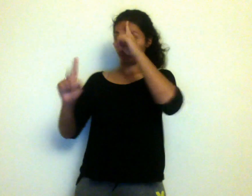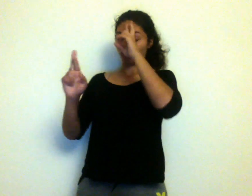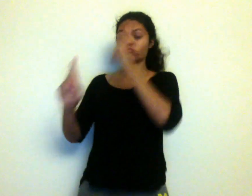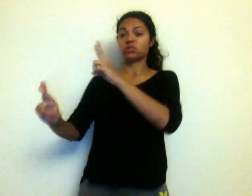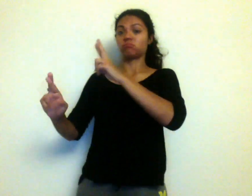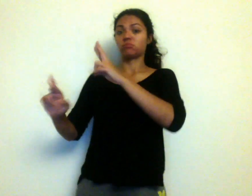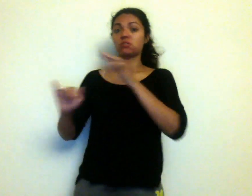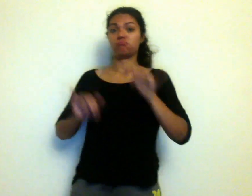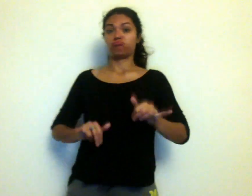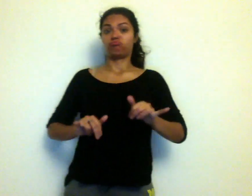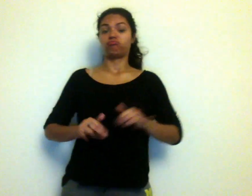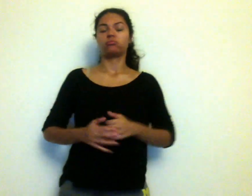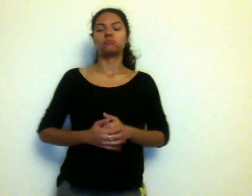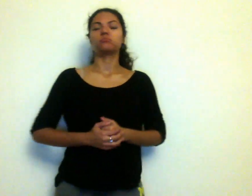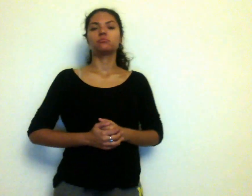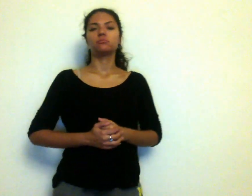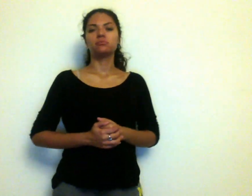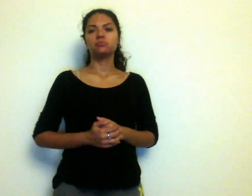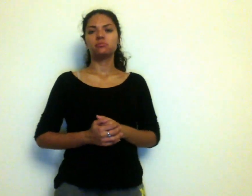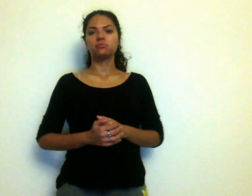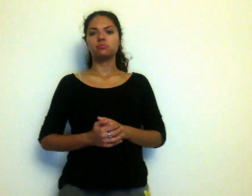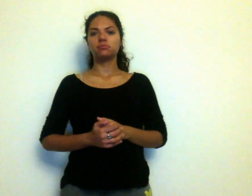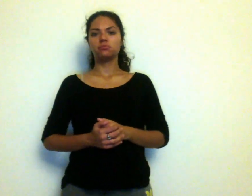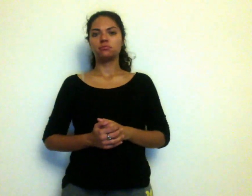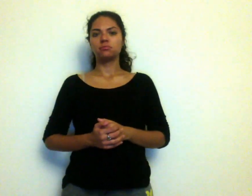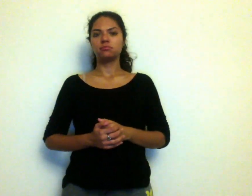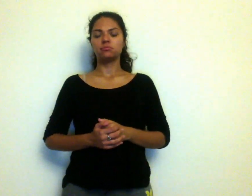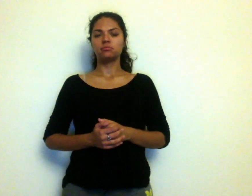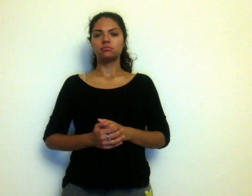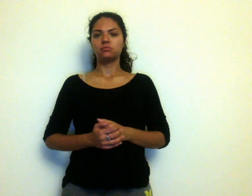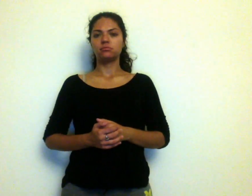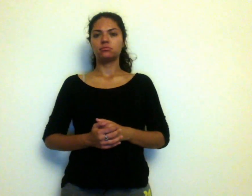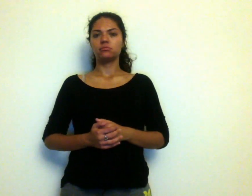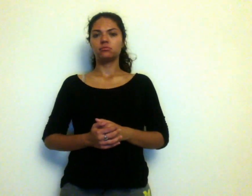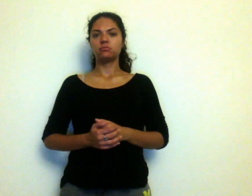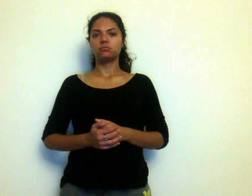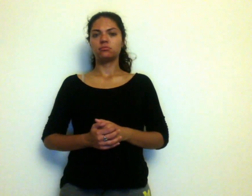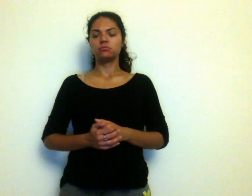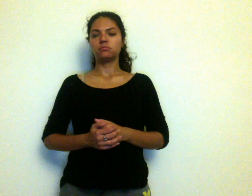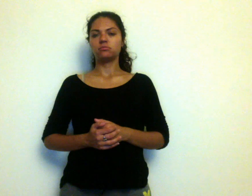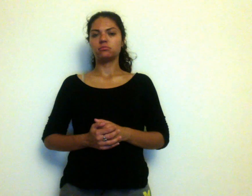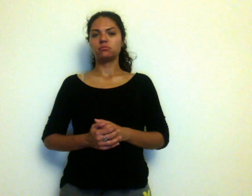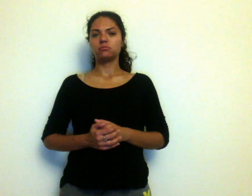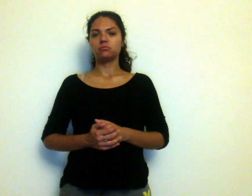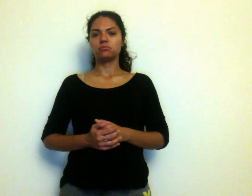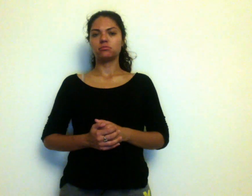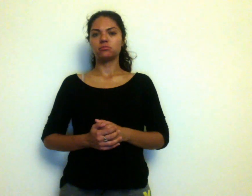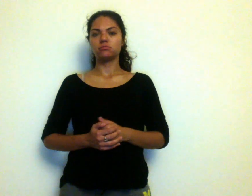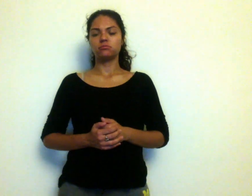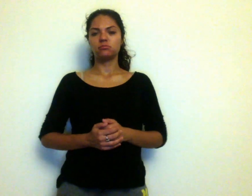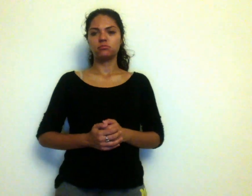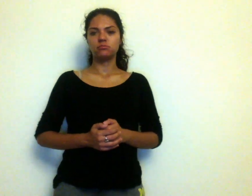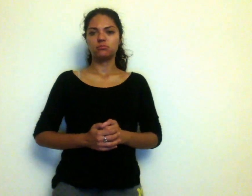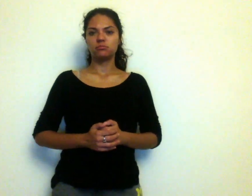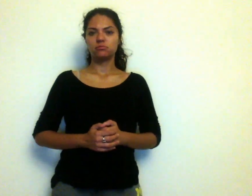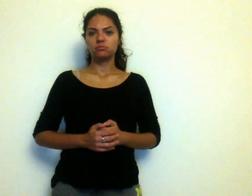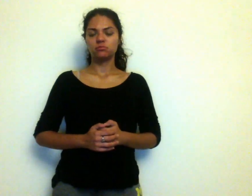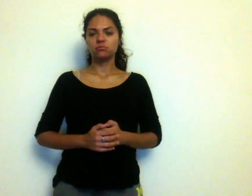young man, although a Canadian or an American by race, was born in India and knew some of the Indian languages better than I